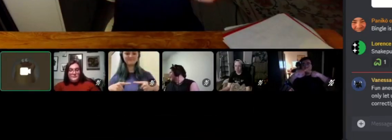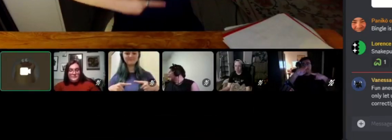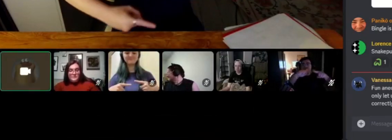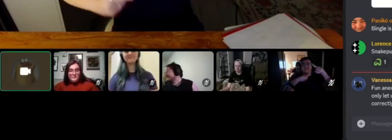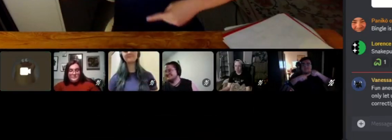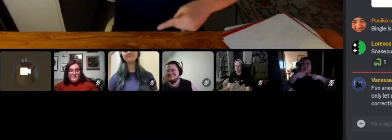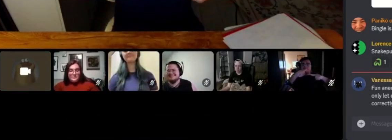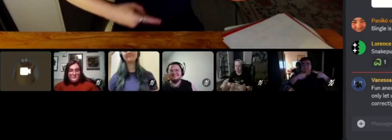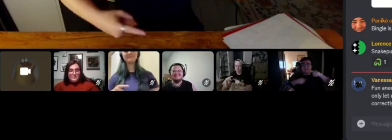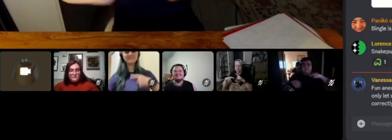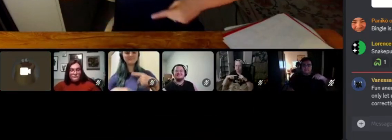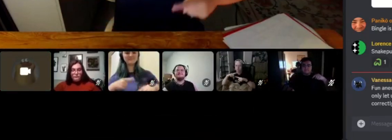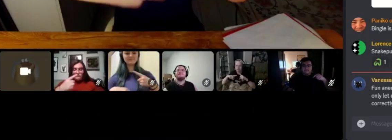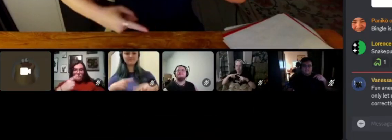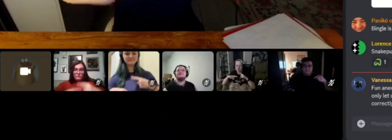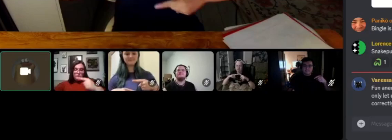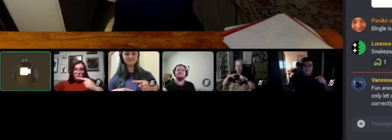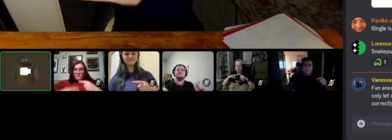back. Sign.